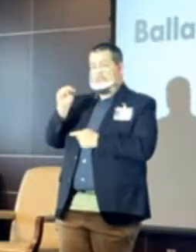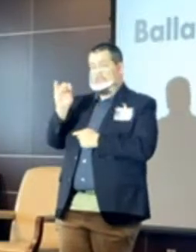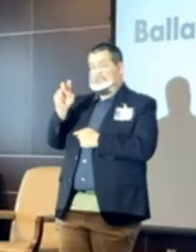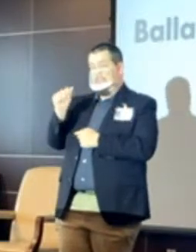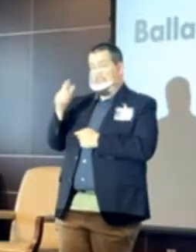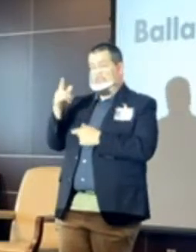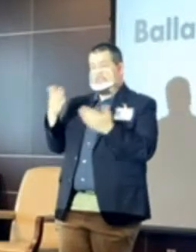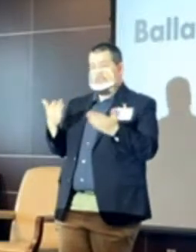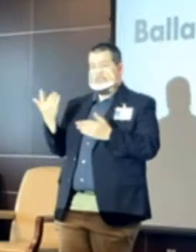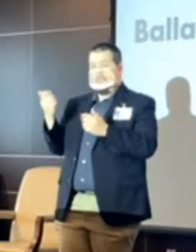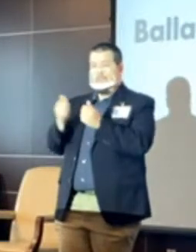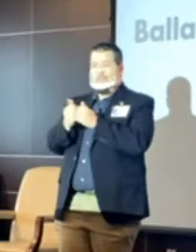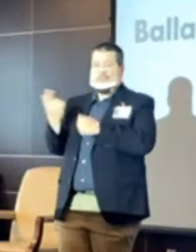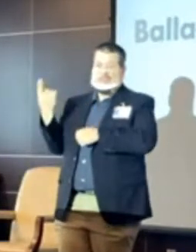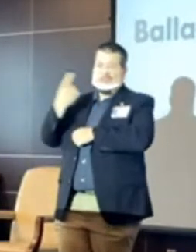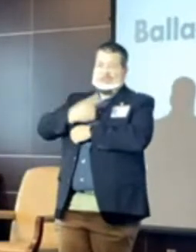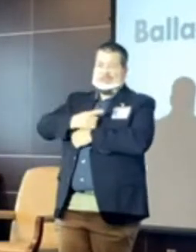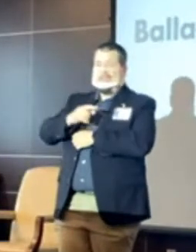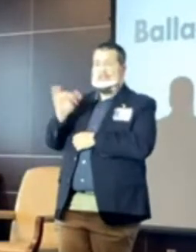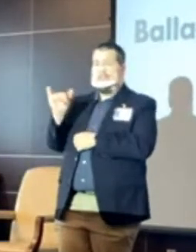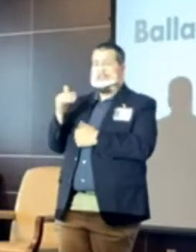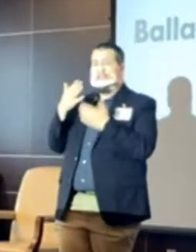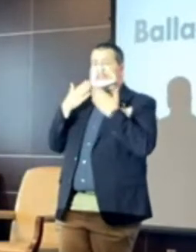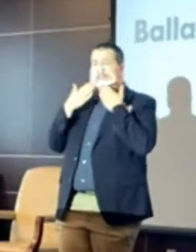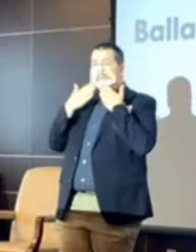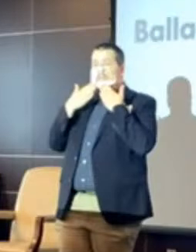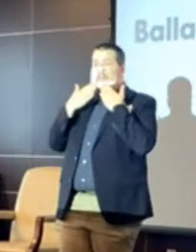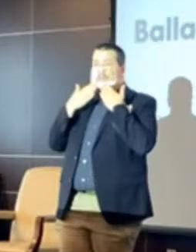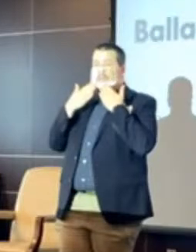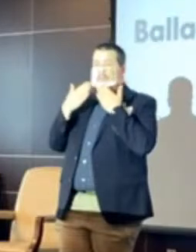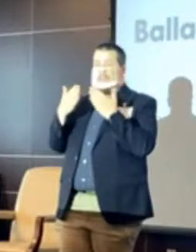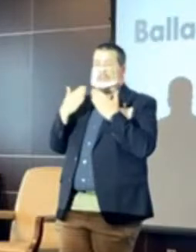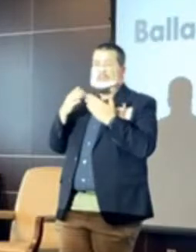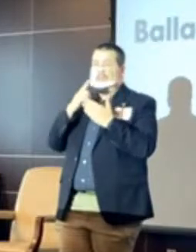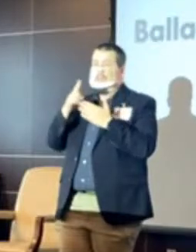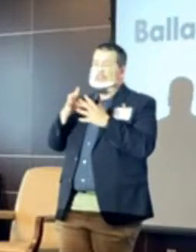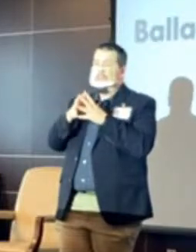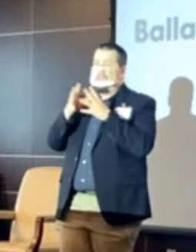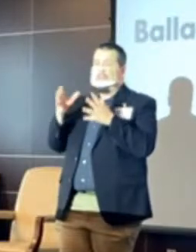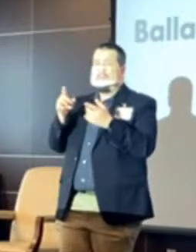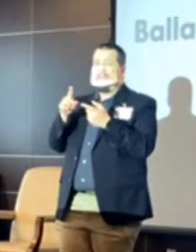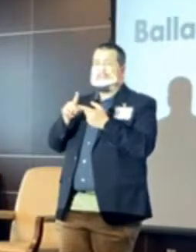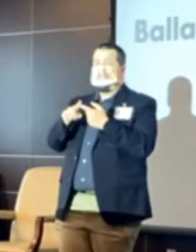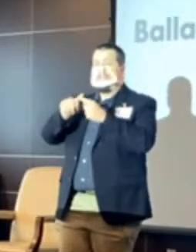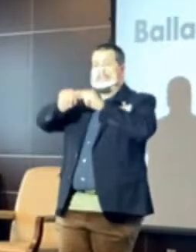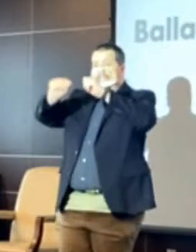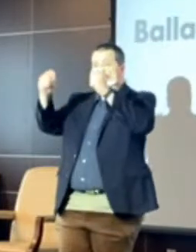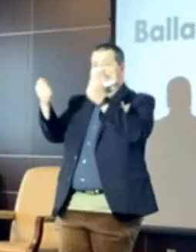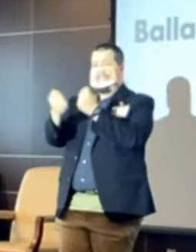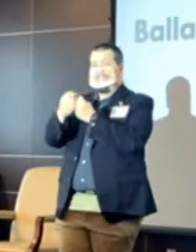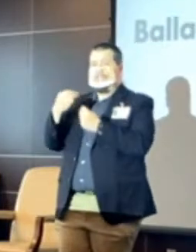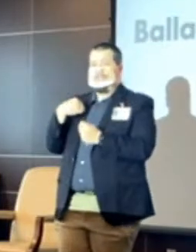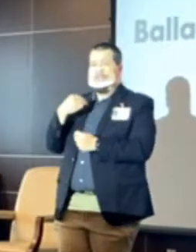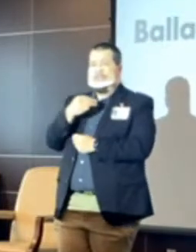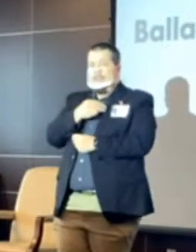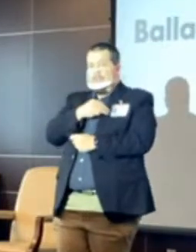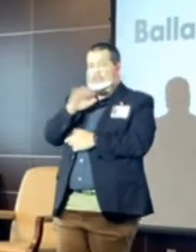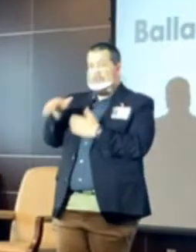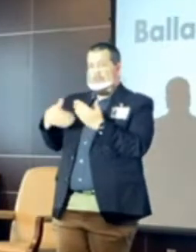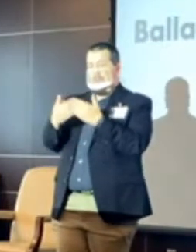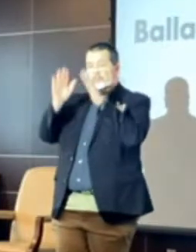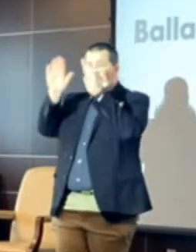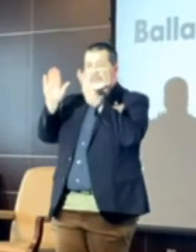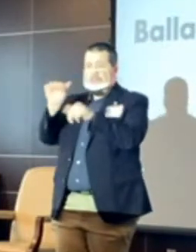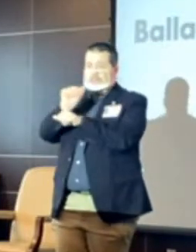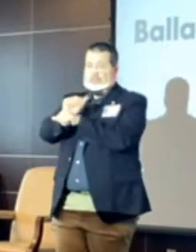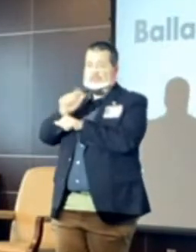us as well. Also, just want to say a great thank you to our team members and all of the wonderful